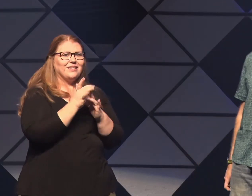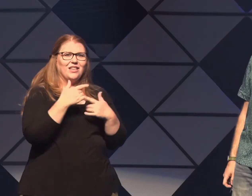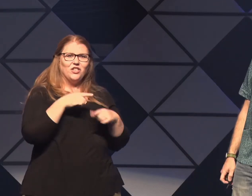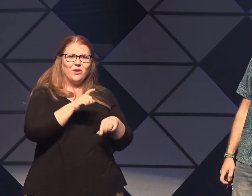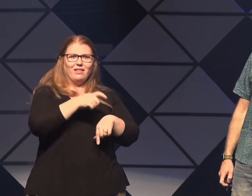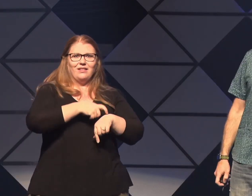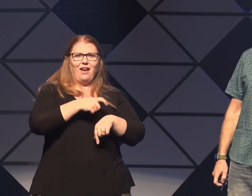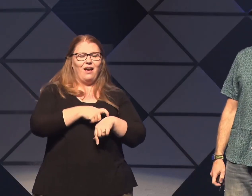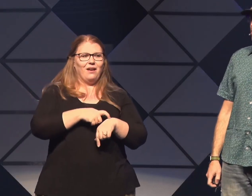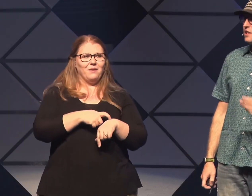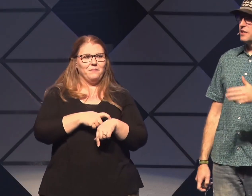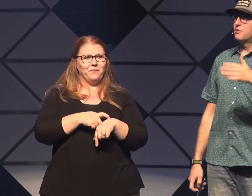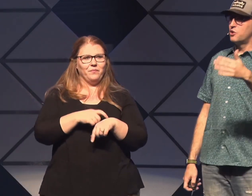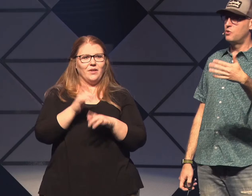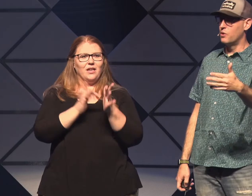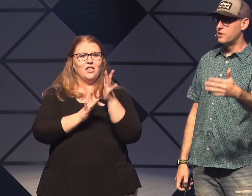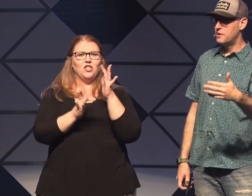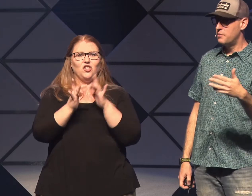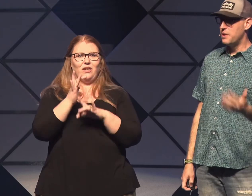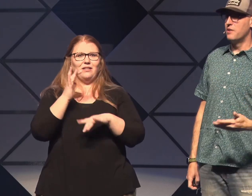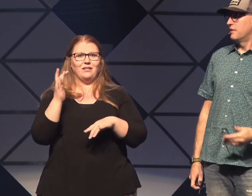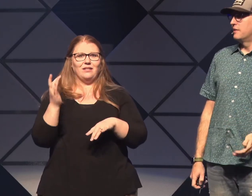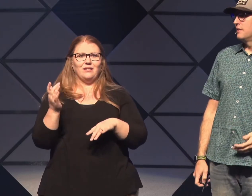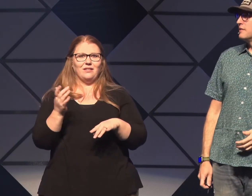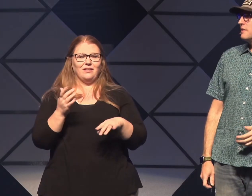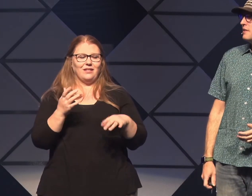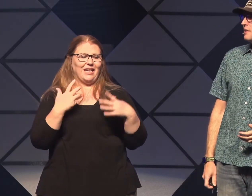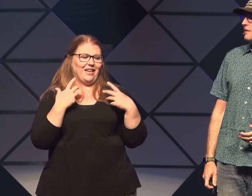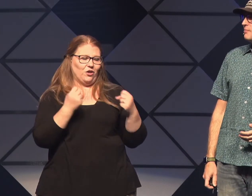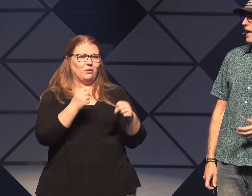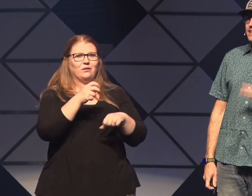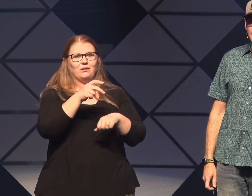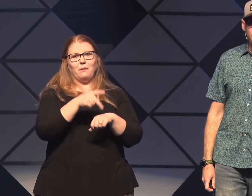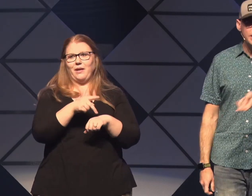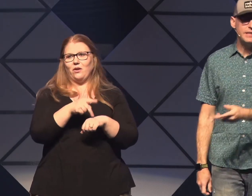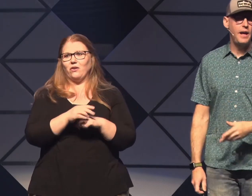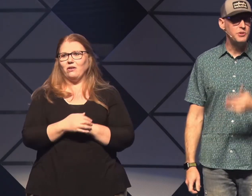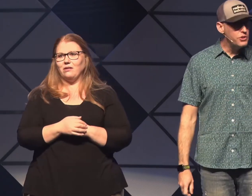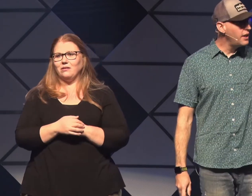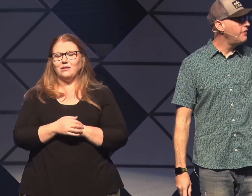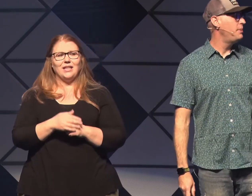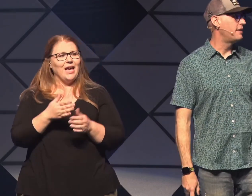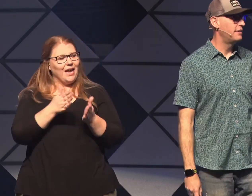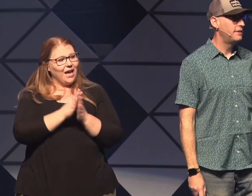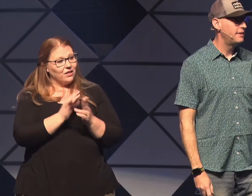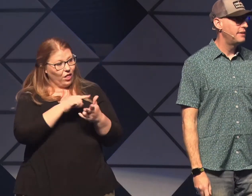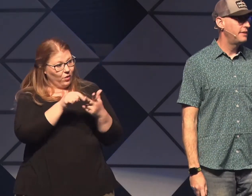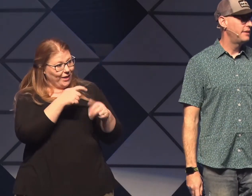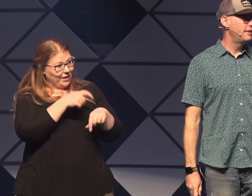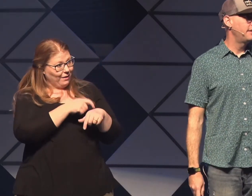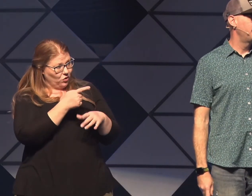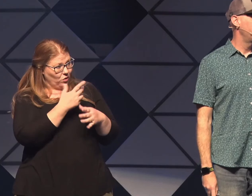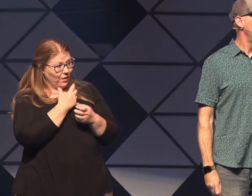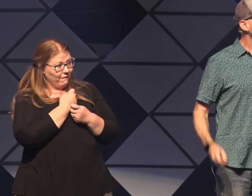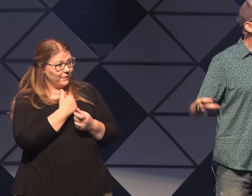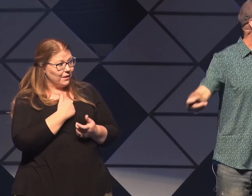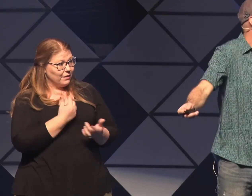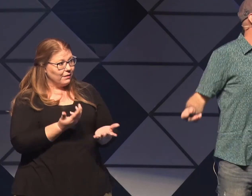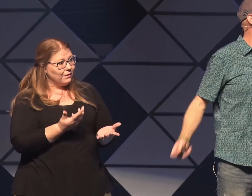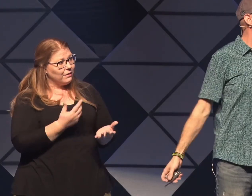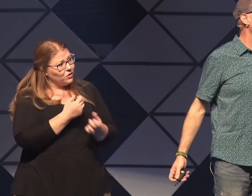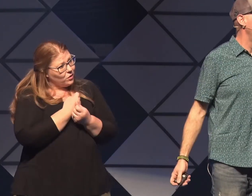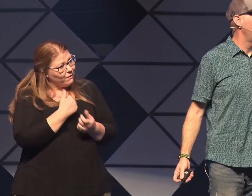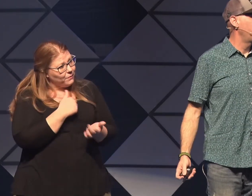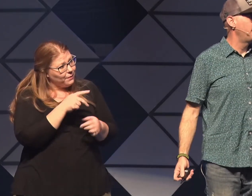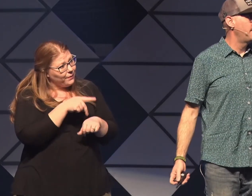this time, Jesus restores Peter. Asks him 3 times, do you love me? Do you love me,